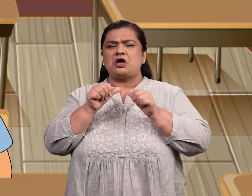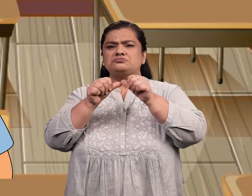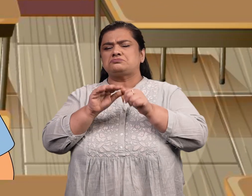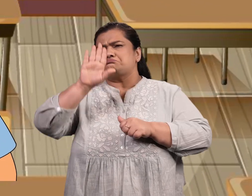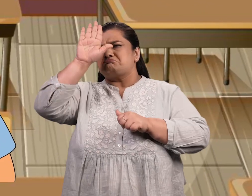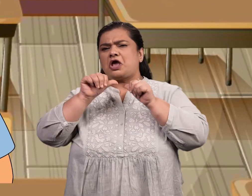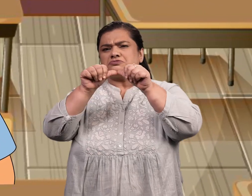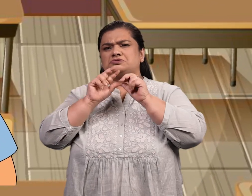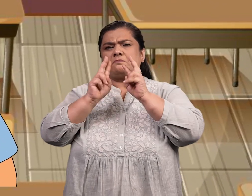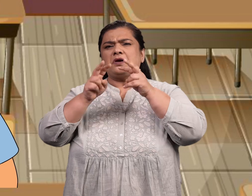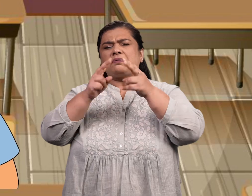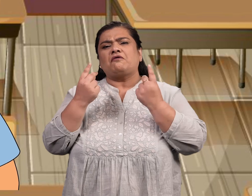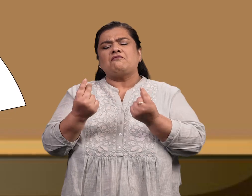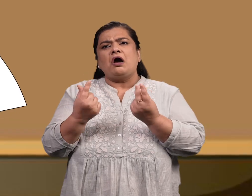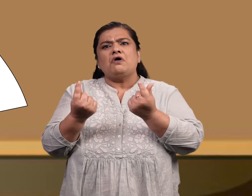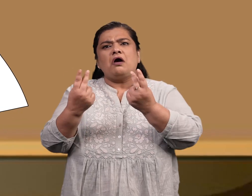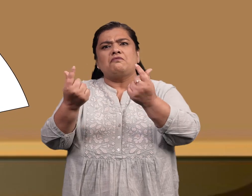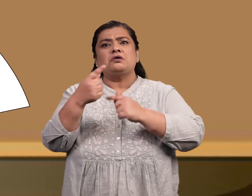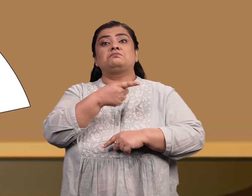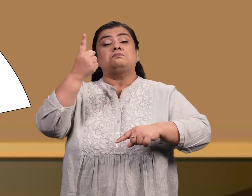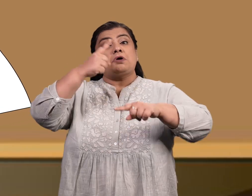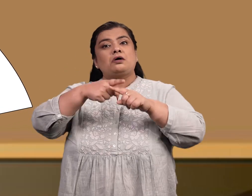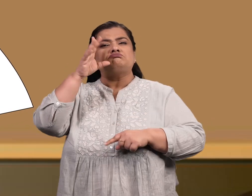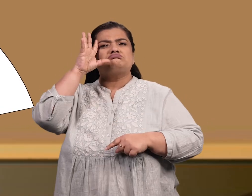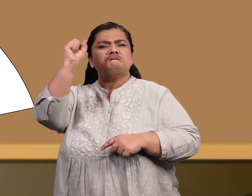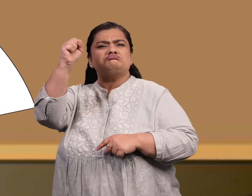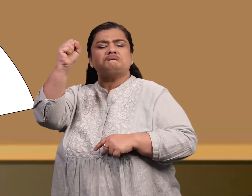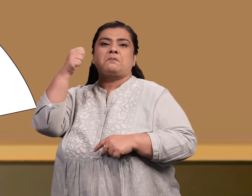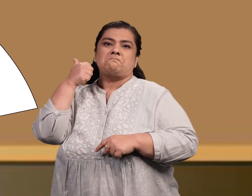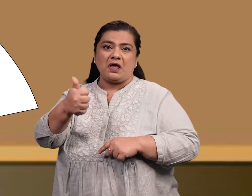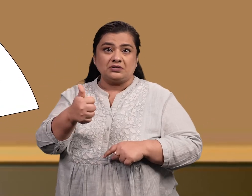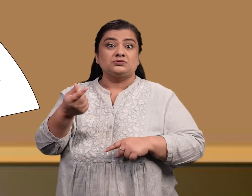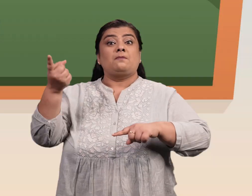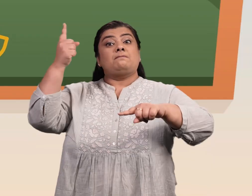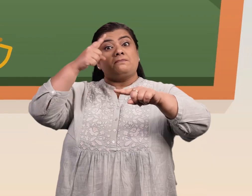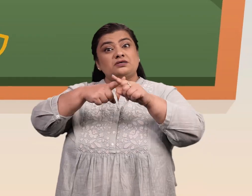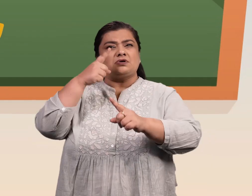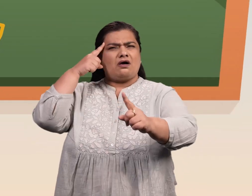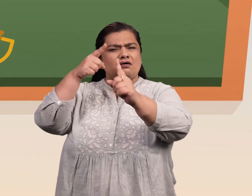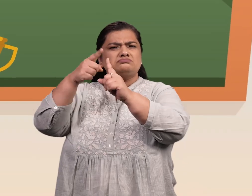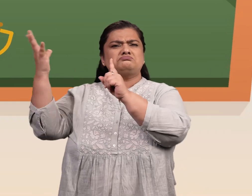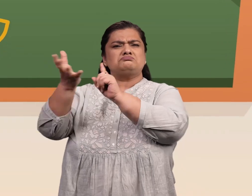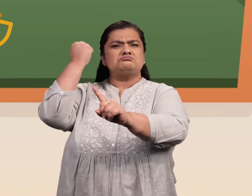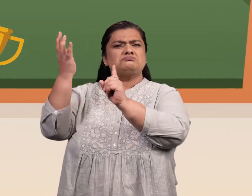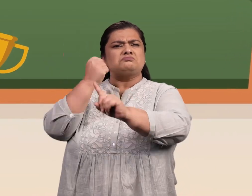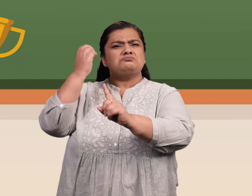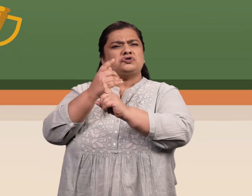and always quick to answer the teacher's questions. He had a sharp